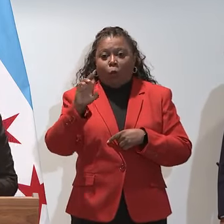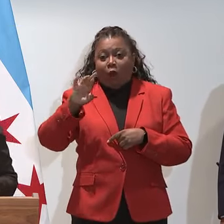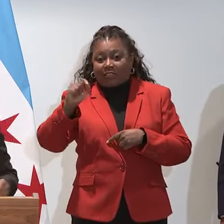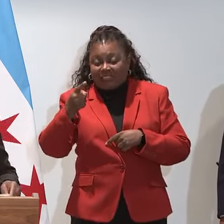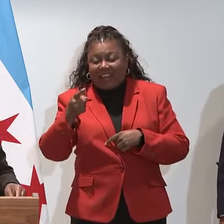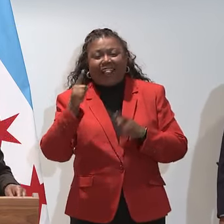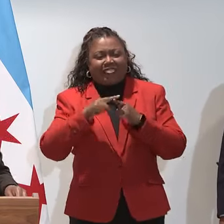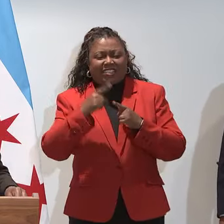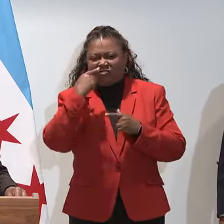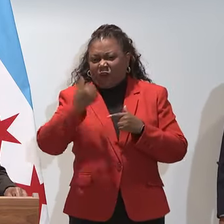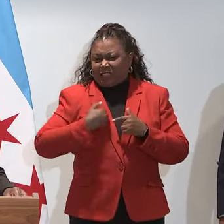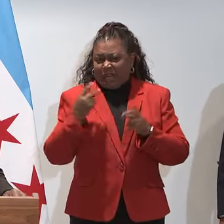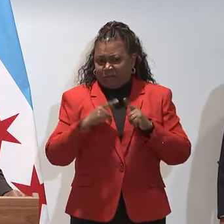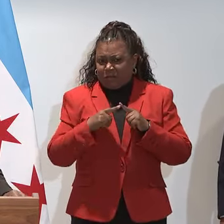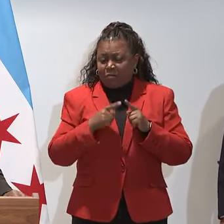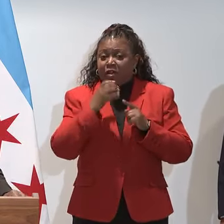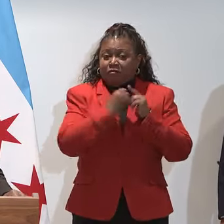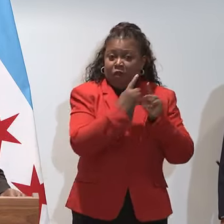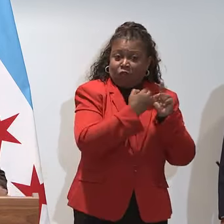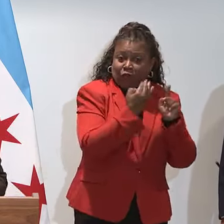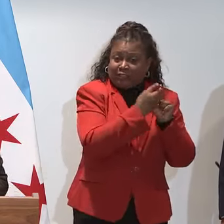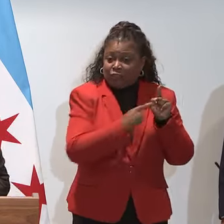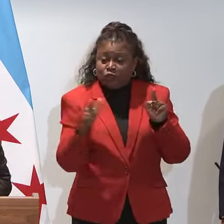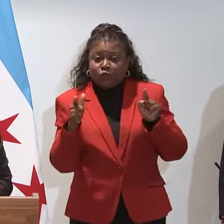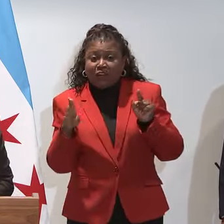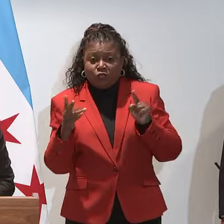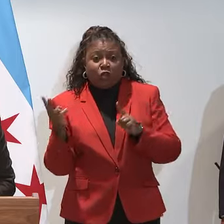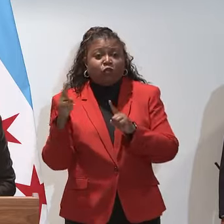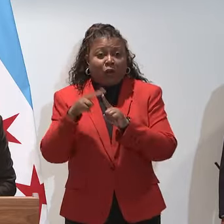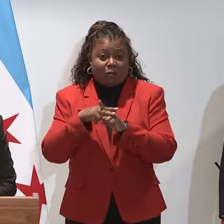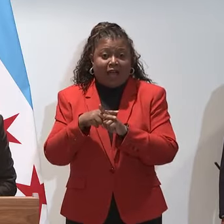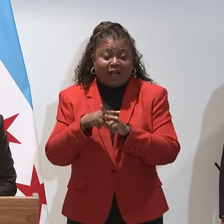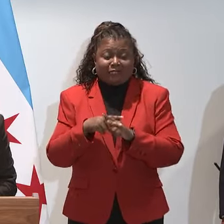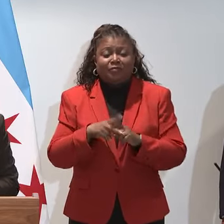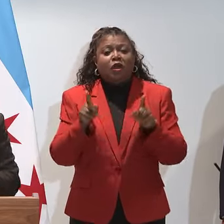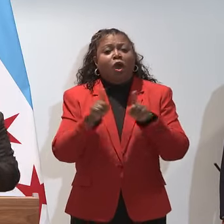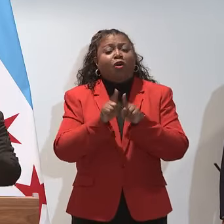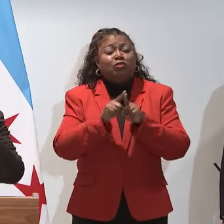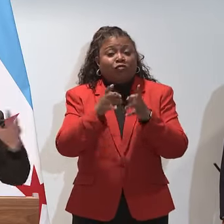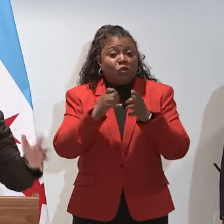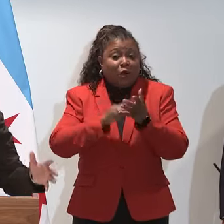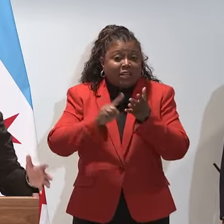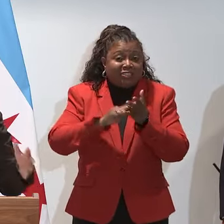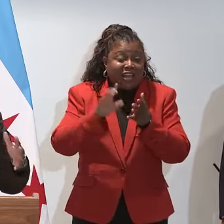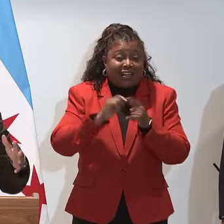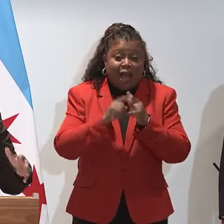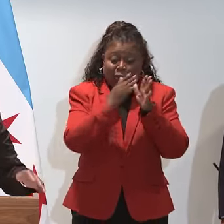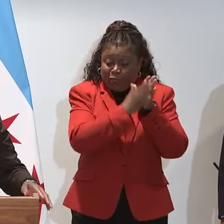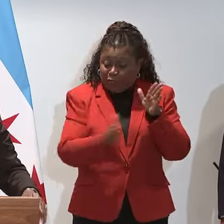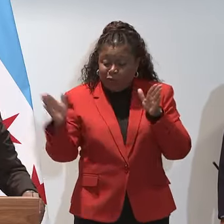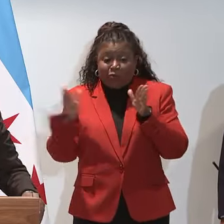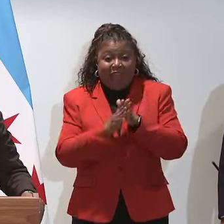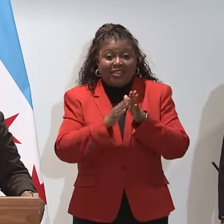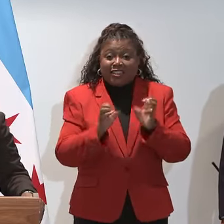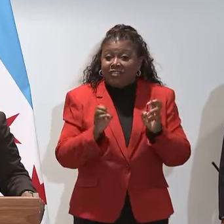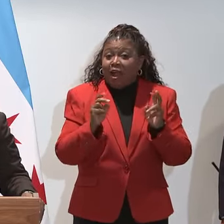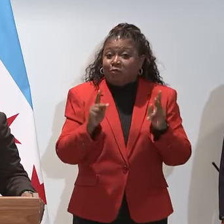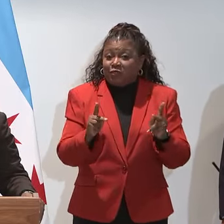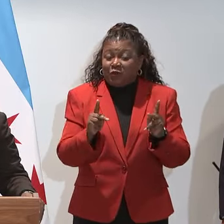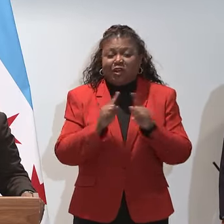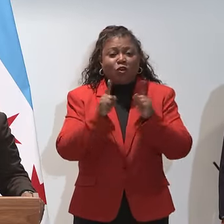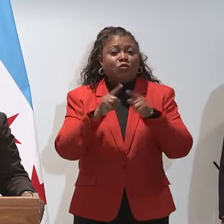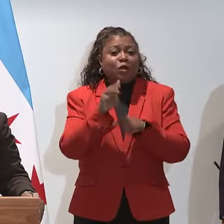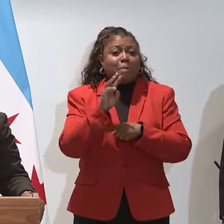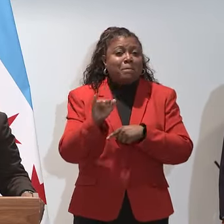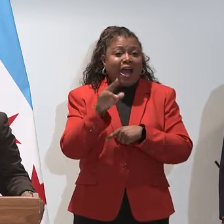onesummerchicago.org. This is for young people 14 to 24 to apply. Also, if you want to check out the range of opportunities, go